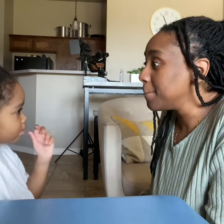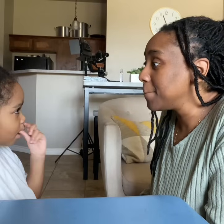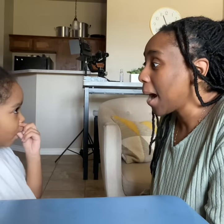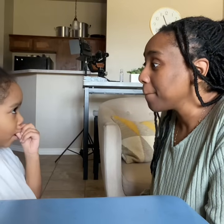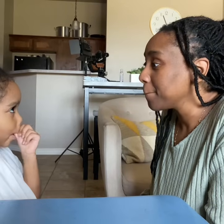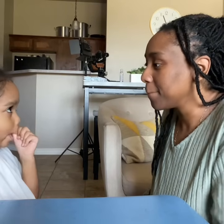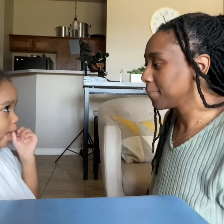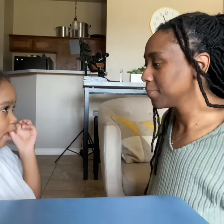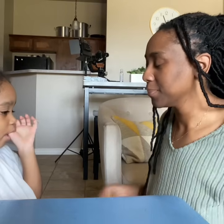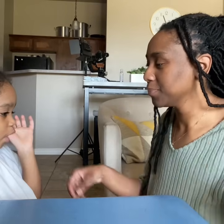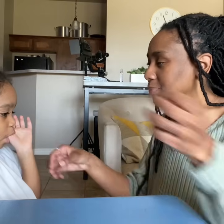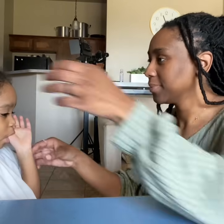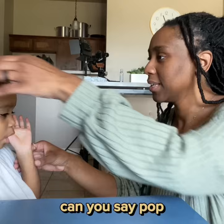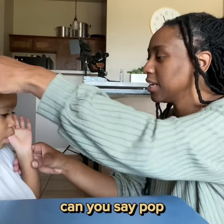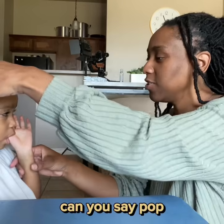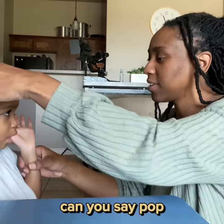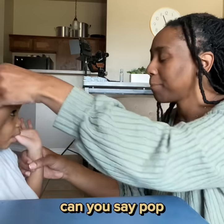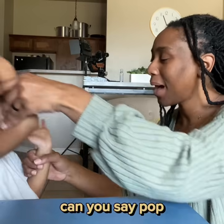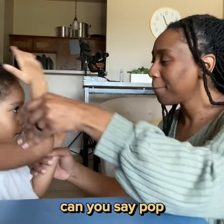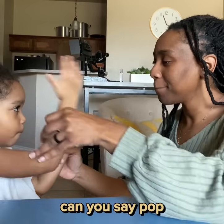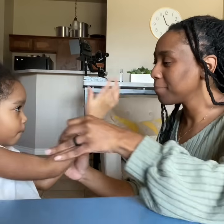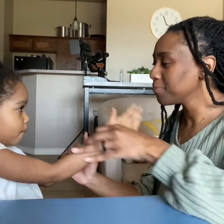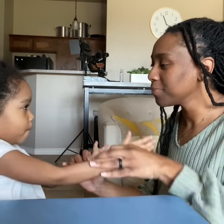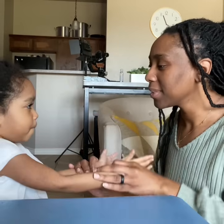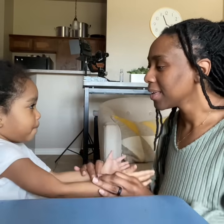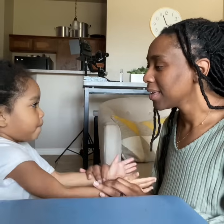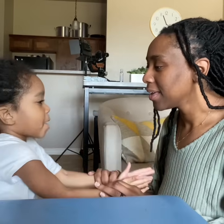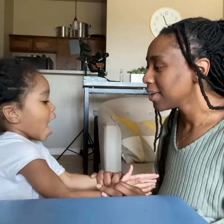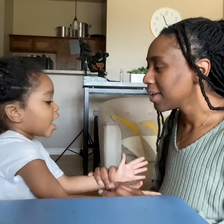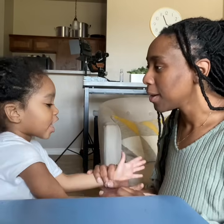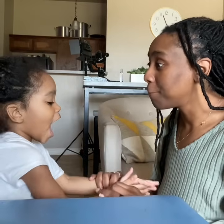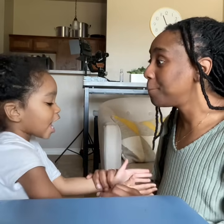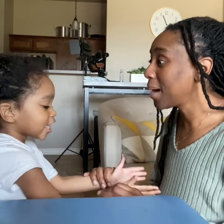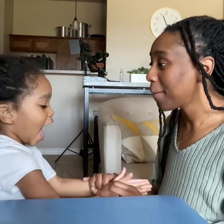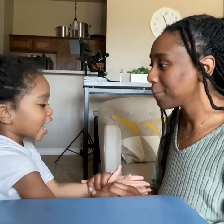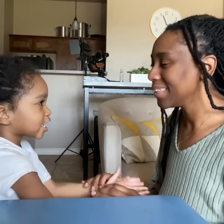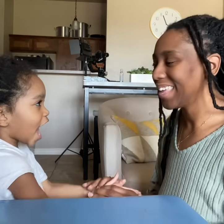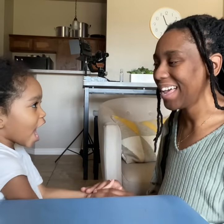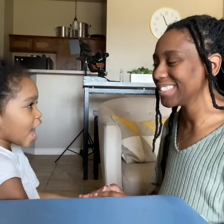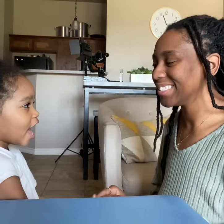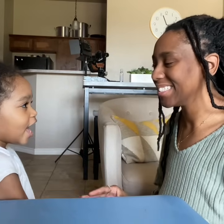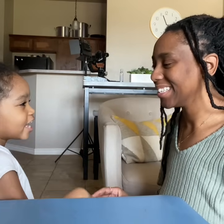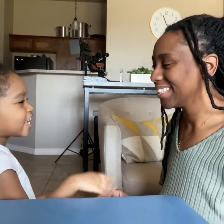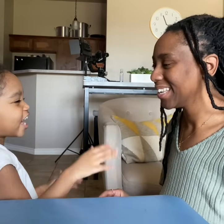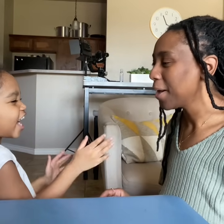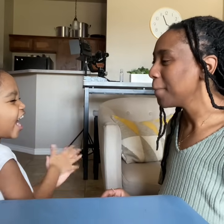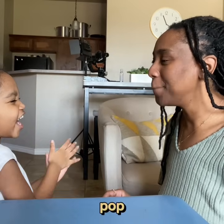Pop. Can you say pop? Pop, pop, pop, pop. Yes.